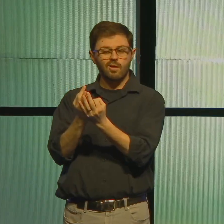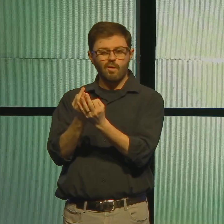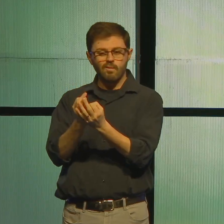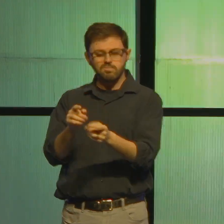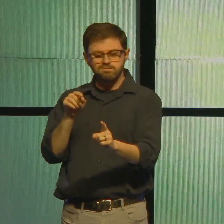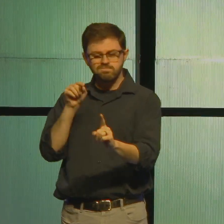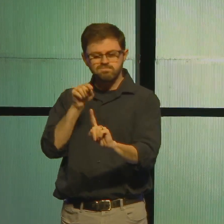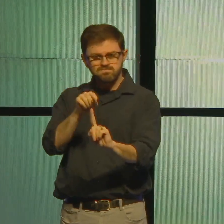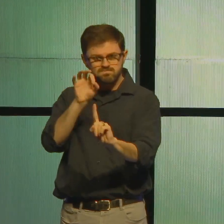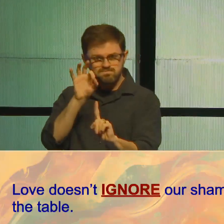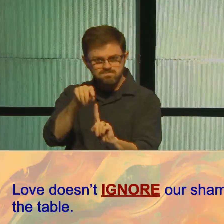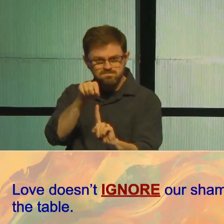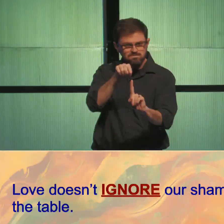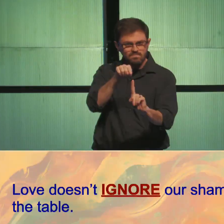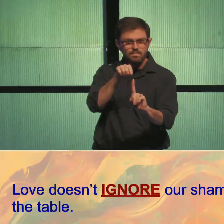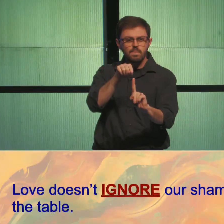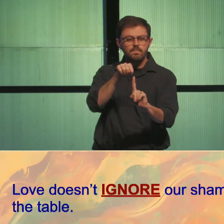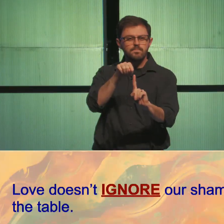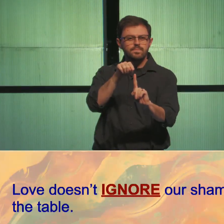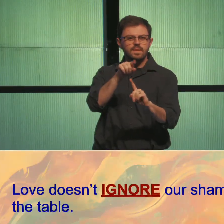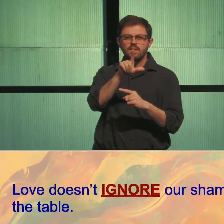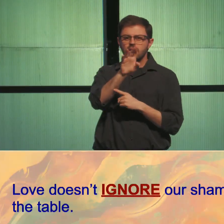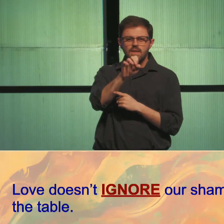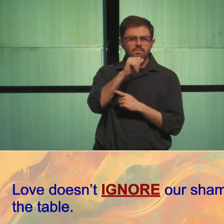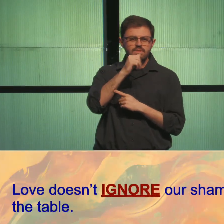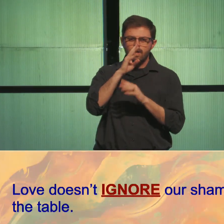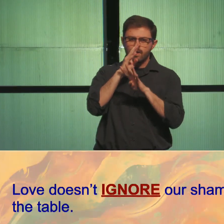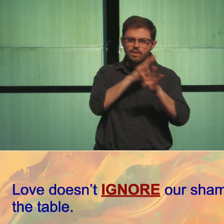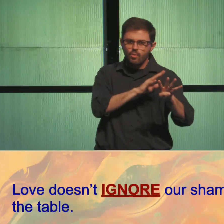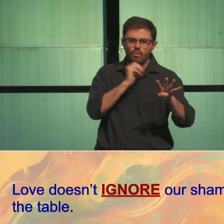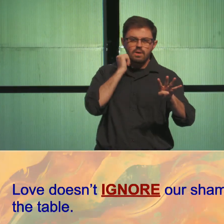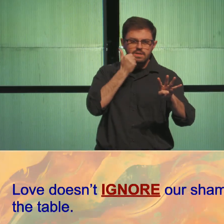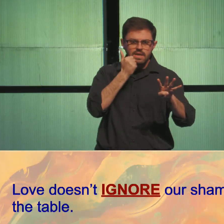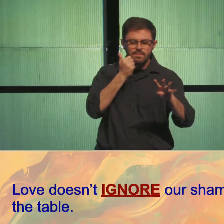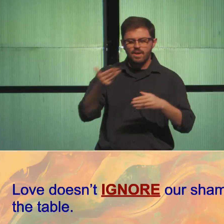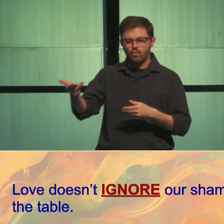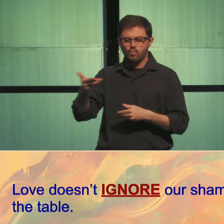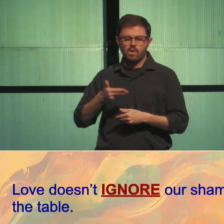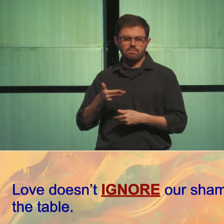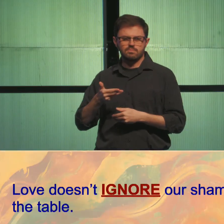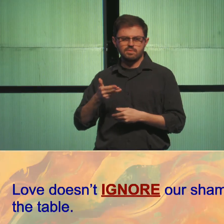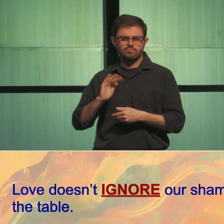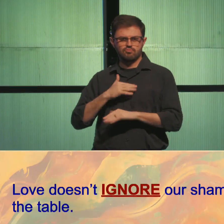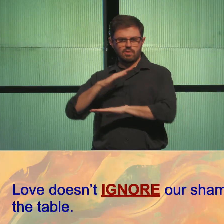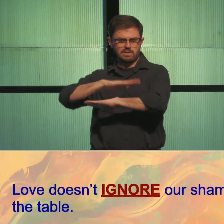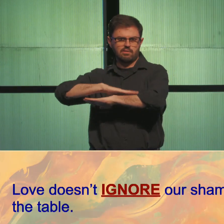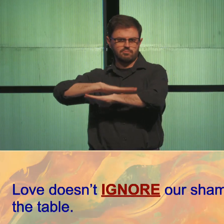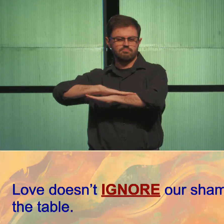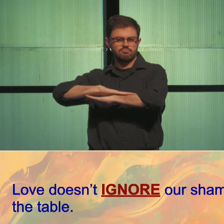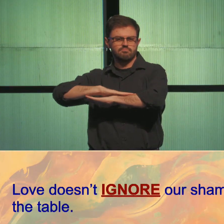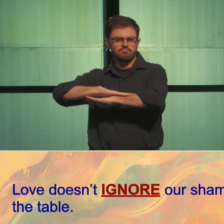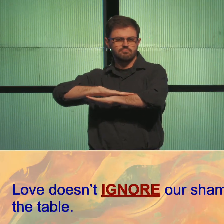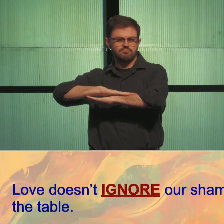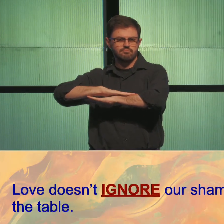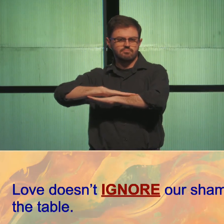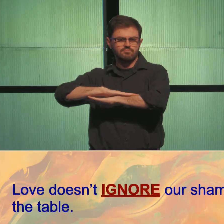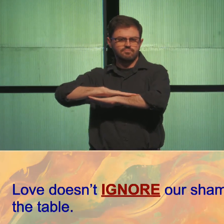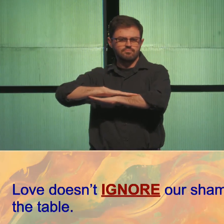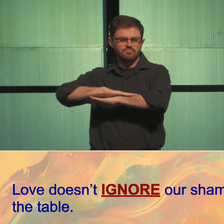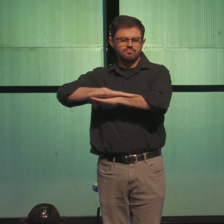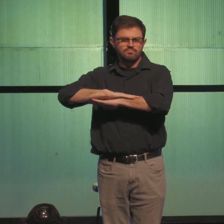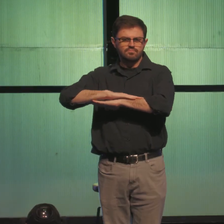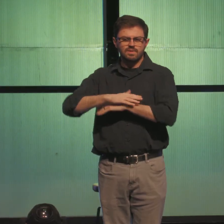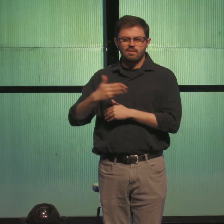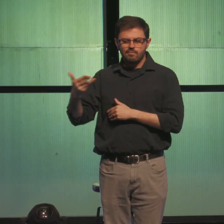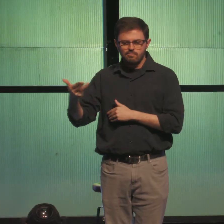this. Love doesn't ignore our shame. Love welcomes it to the table. It welcomes it to